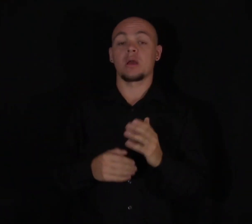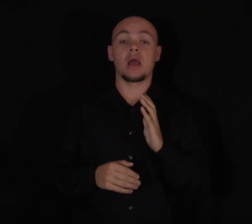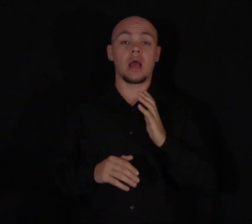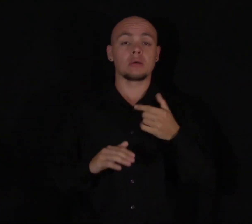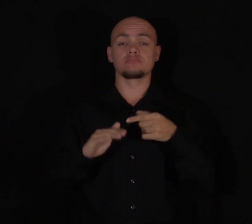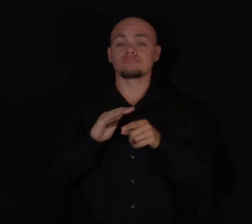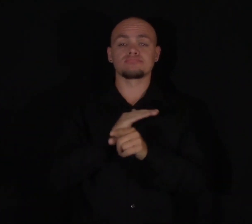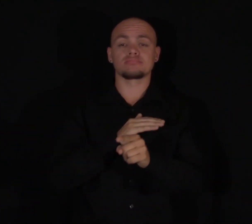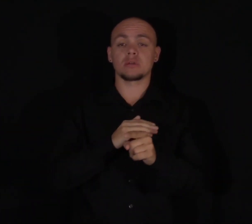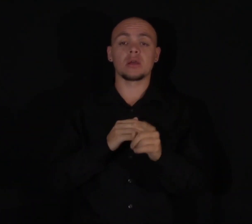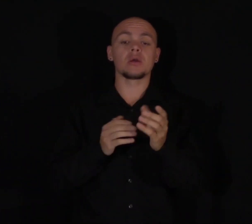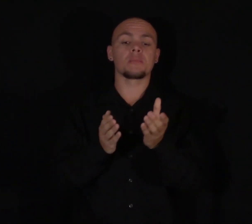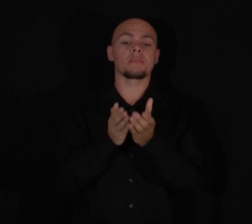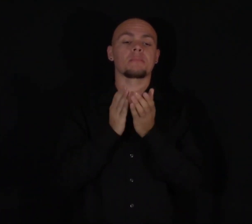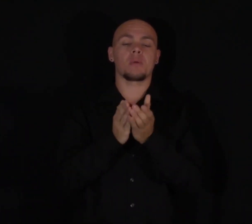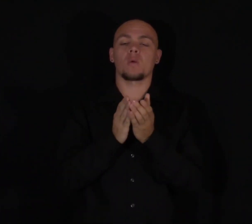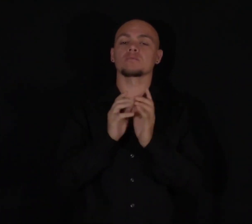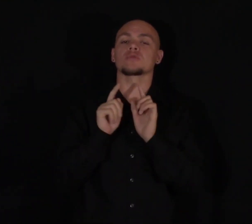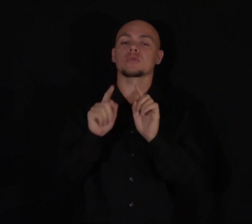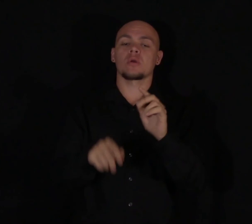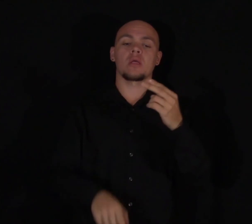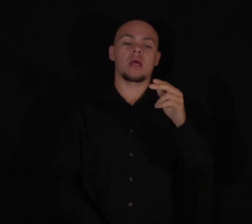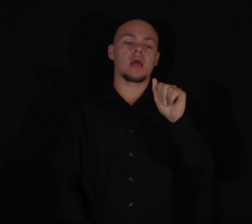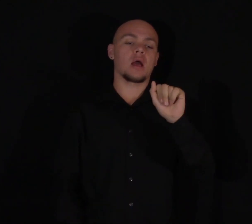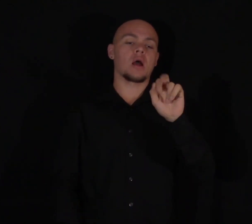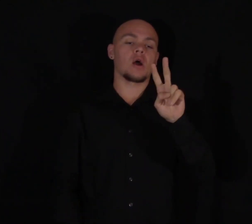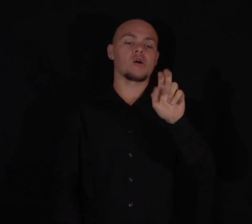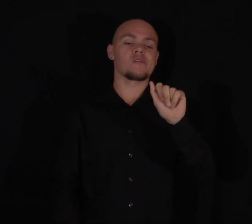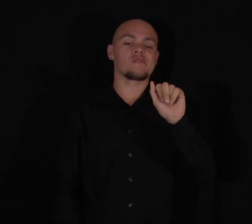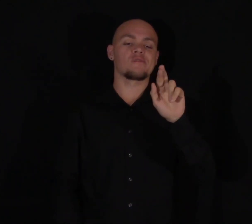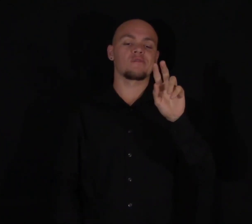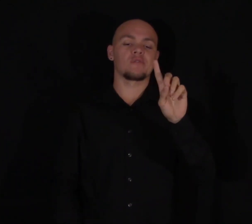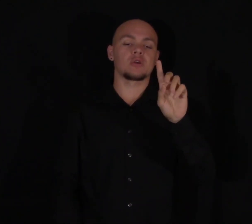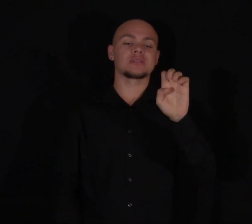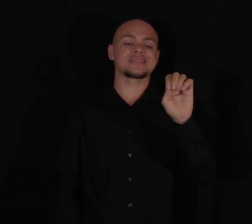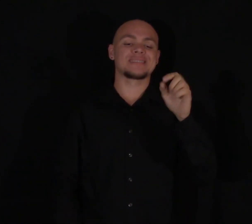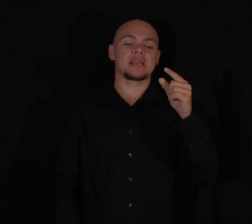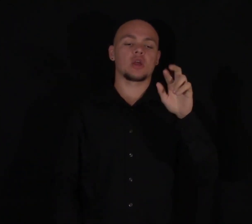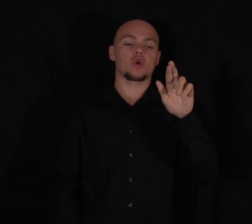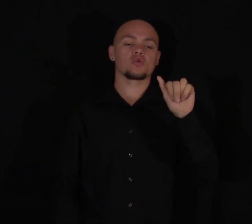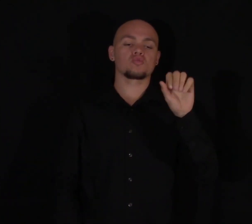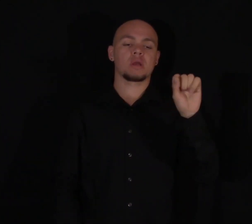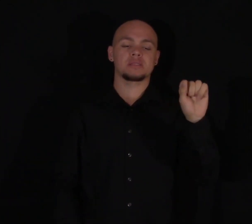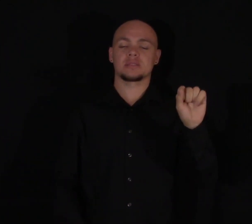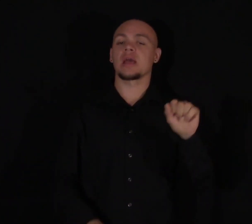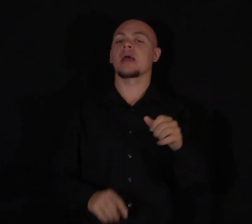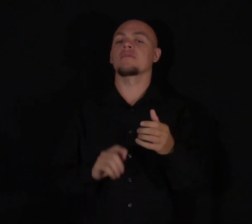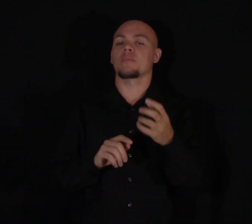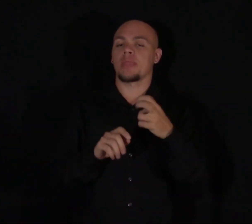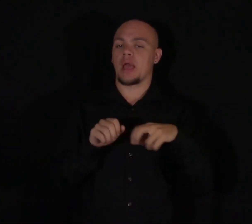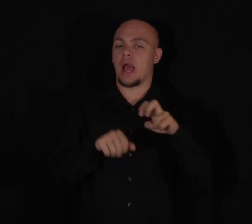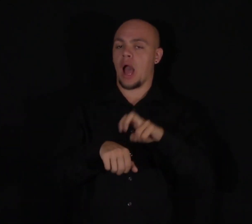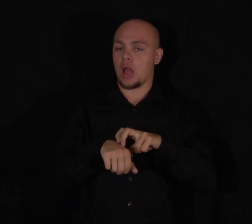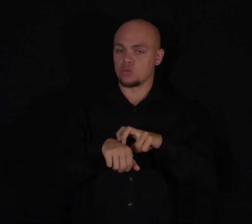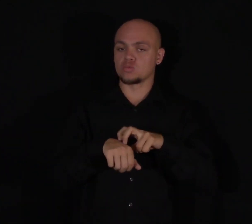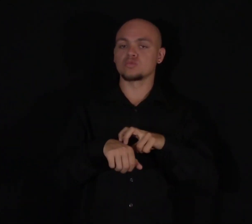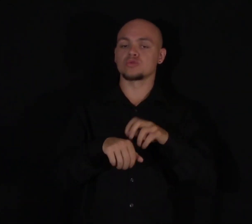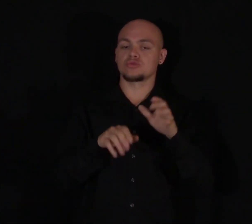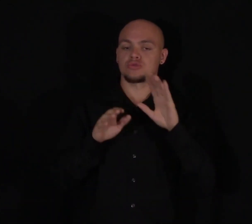a vessel bound for Havre de Grace, and sailed with a fair wind from the Irish shores. It was